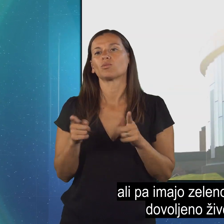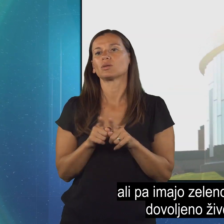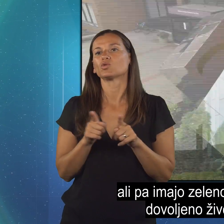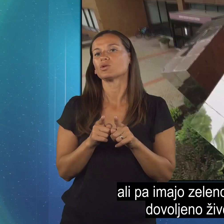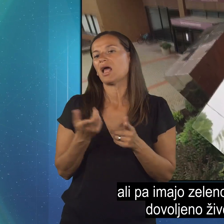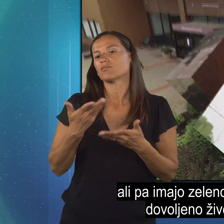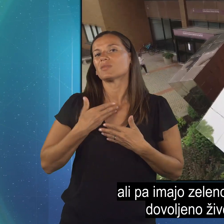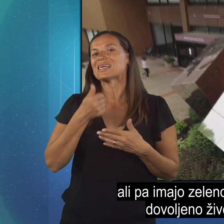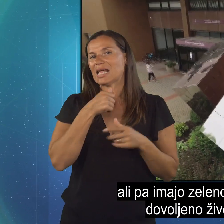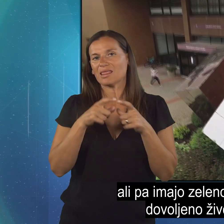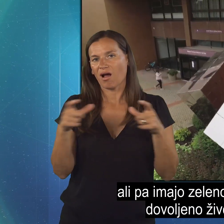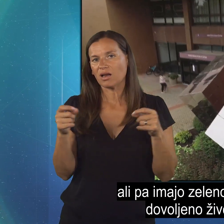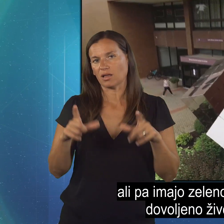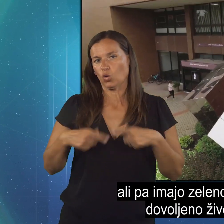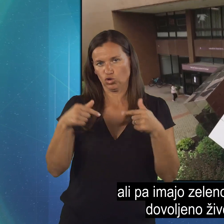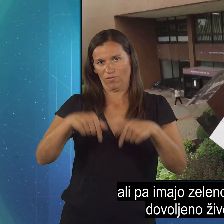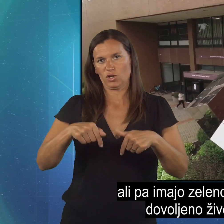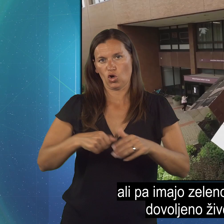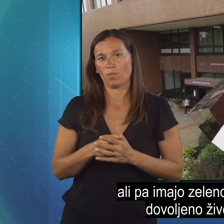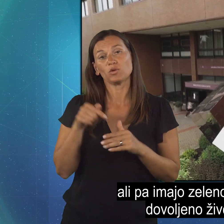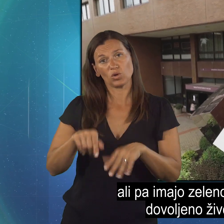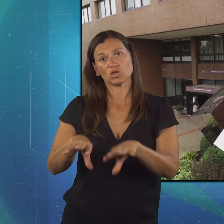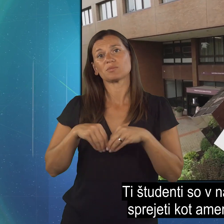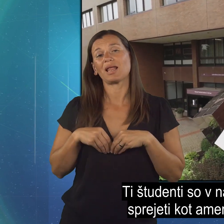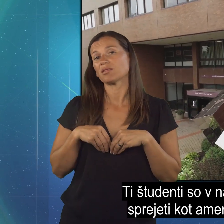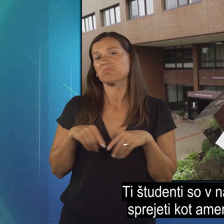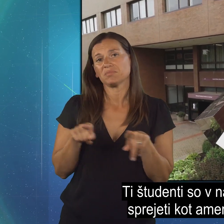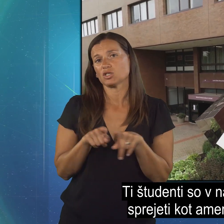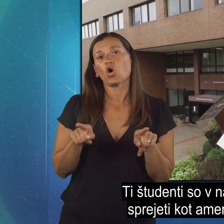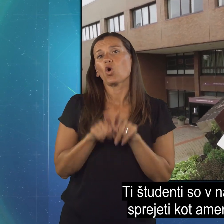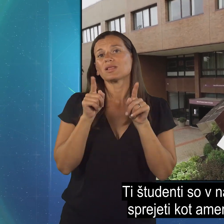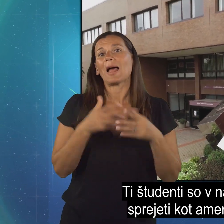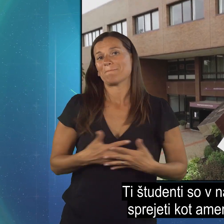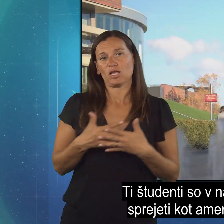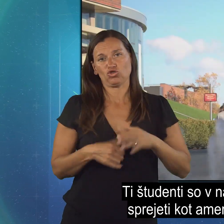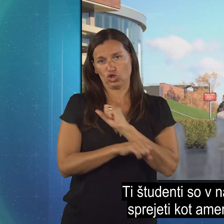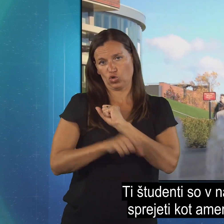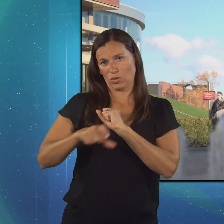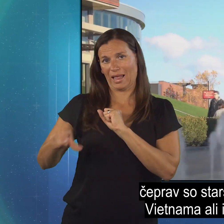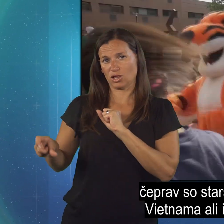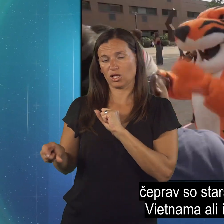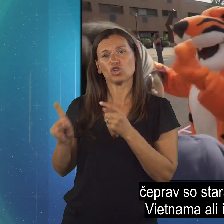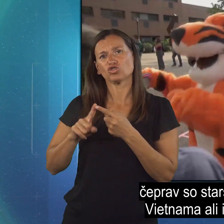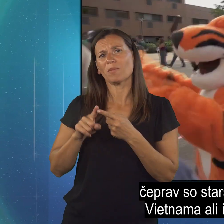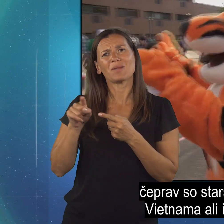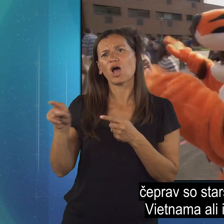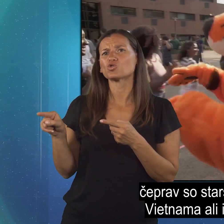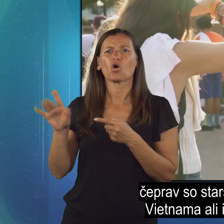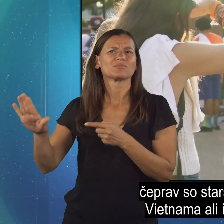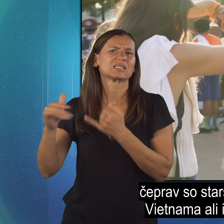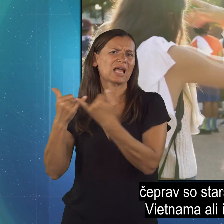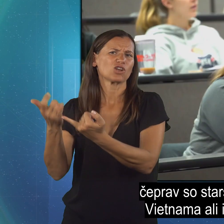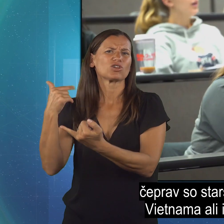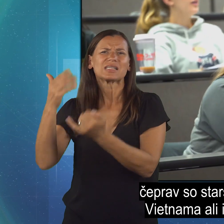and they're permitted to live in the US. Those students are accepted as American students into our programs, even though